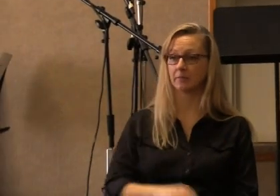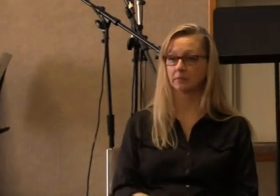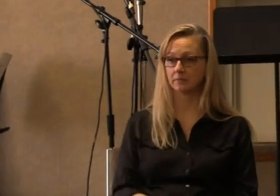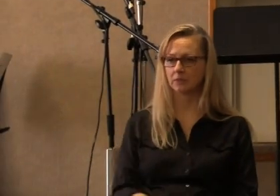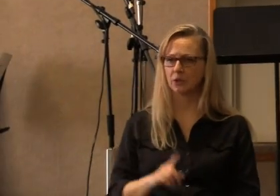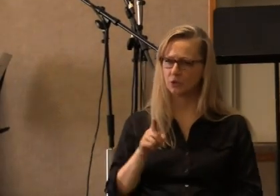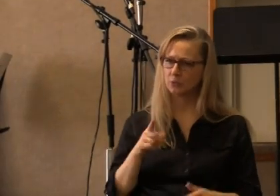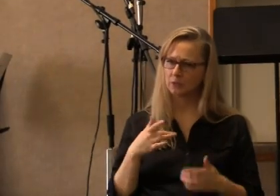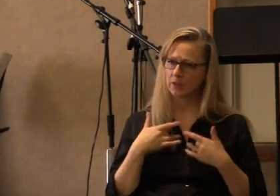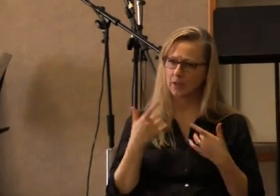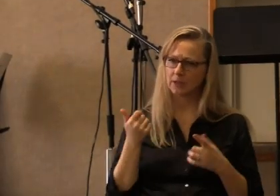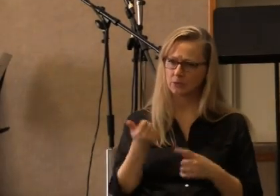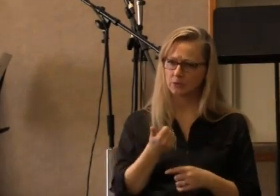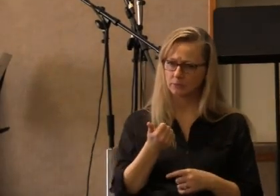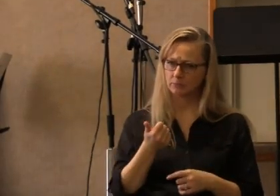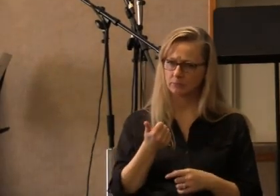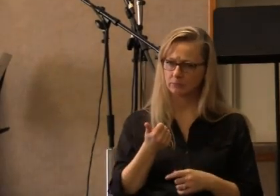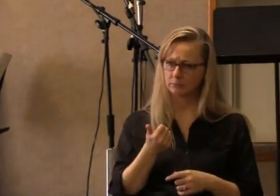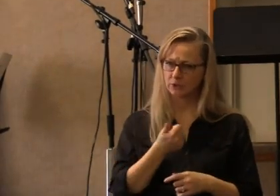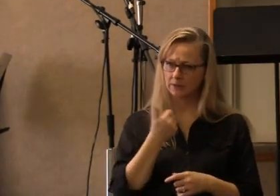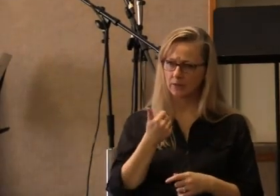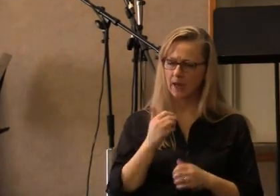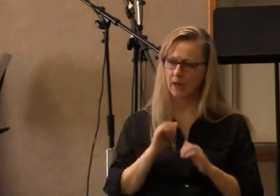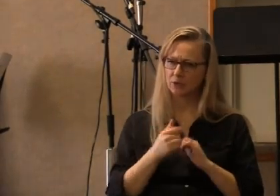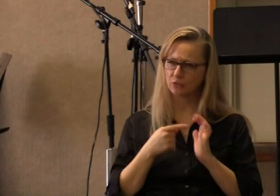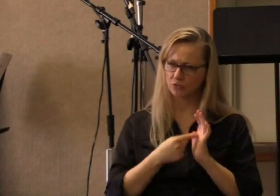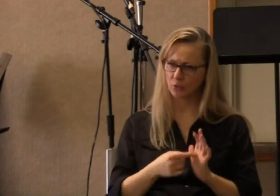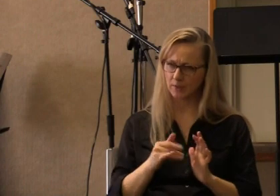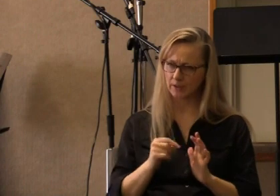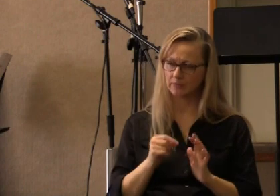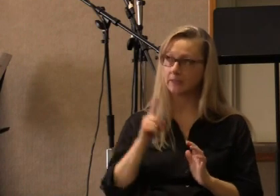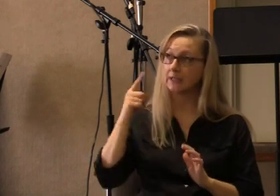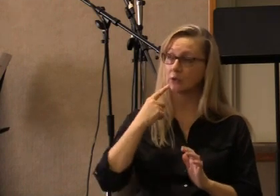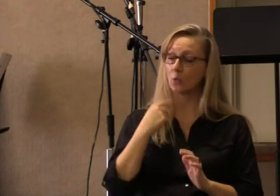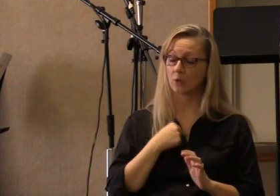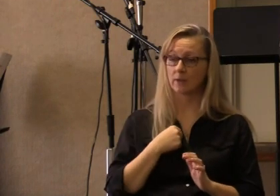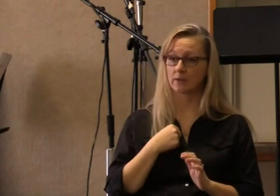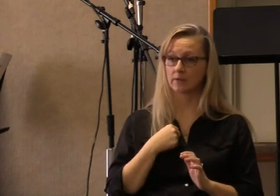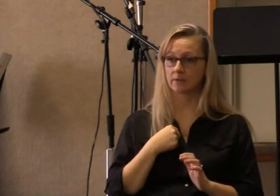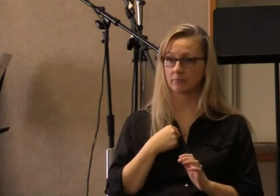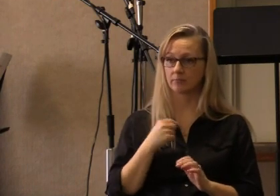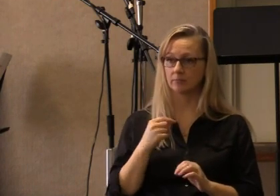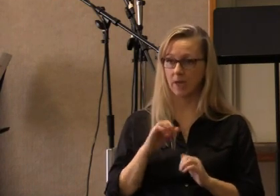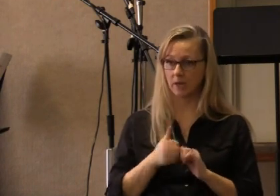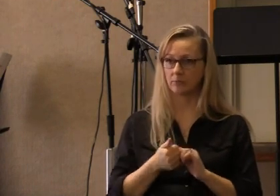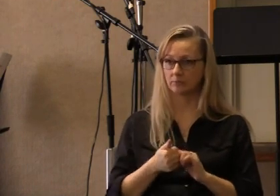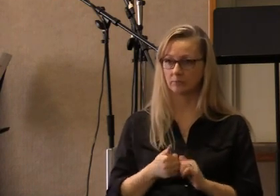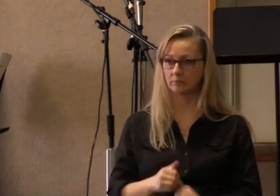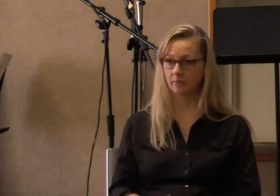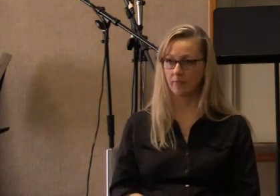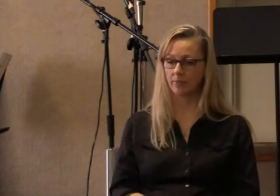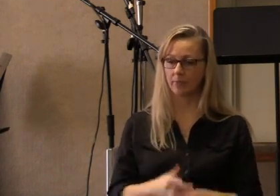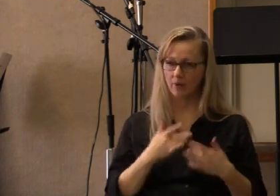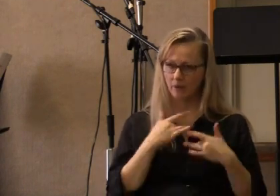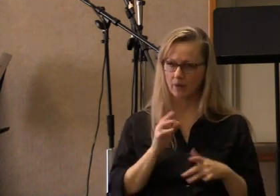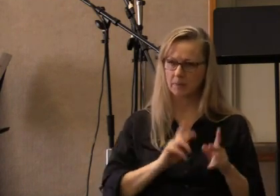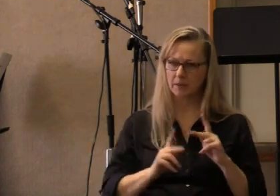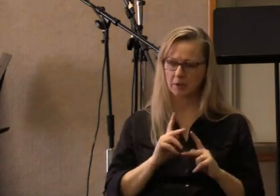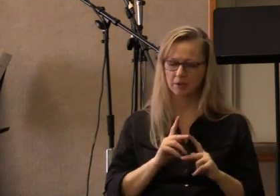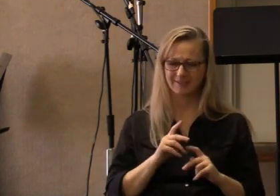How do you show it? He just told us many of the things. See, the heart or core of people is